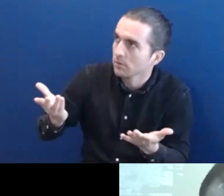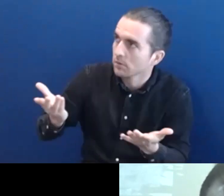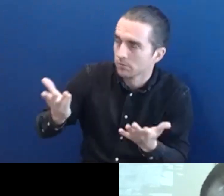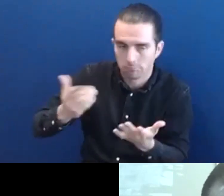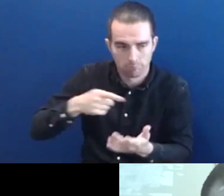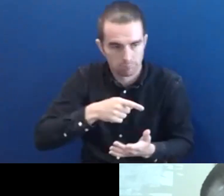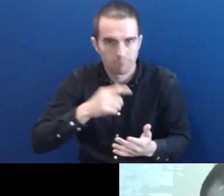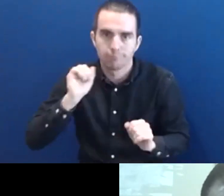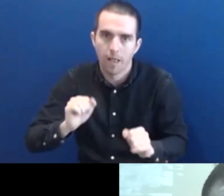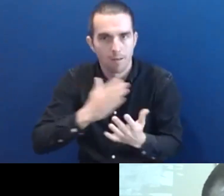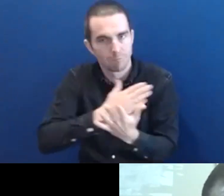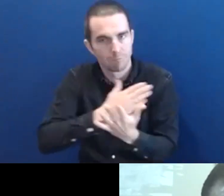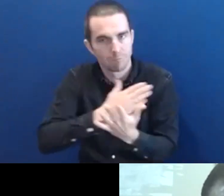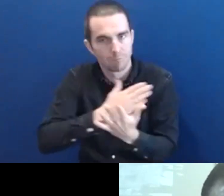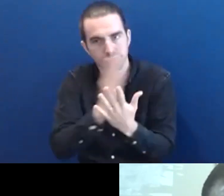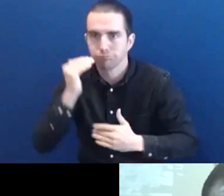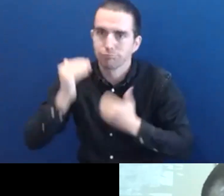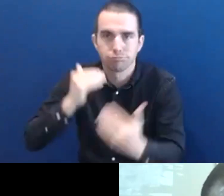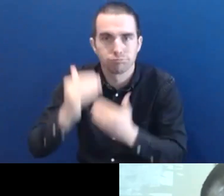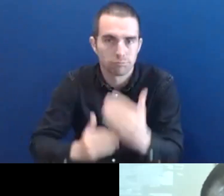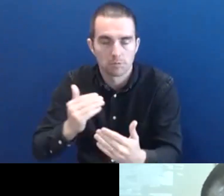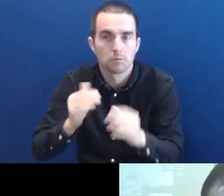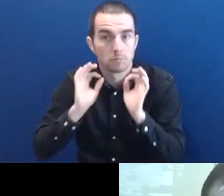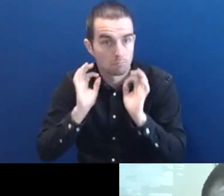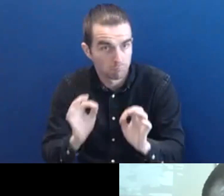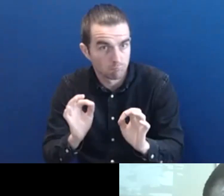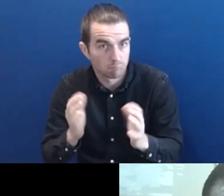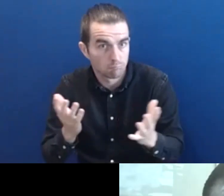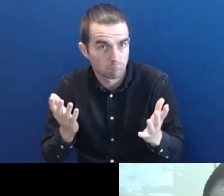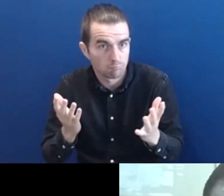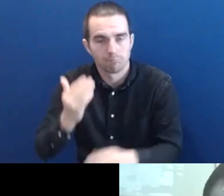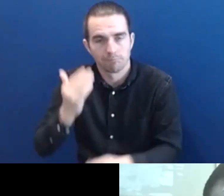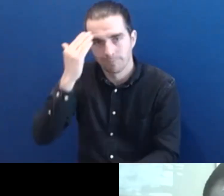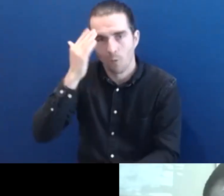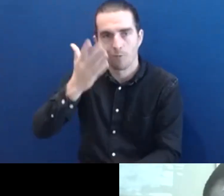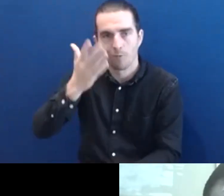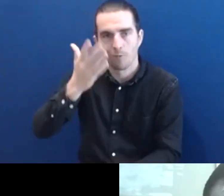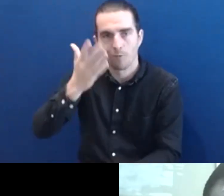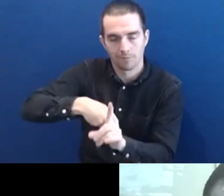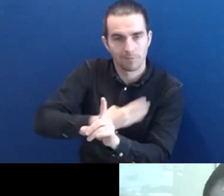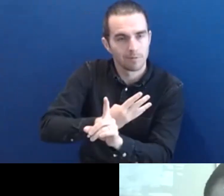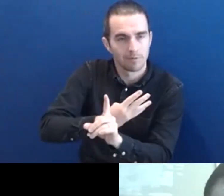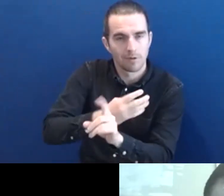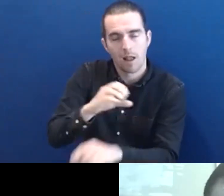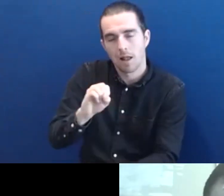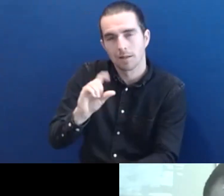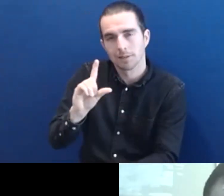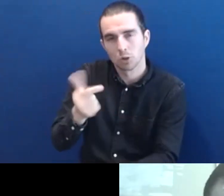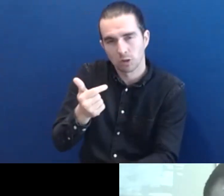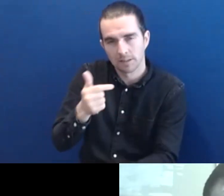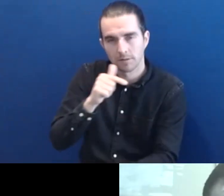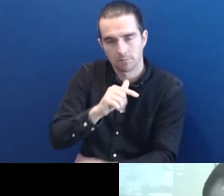development goals agenda, that no one is